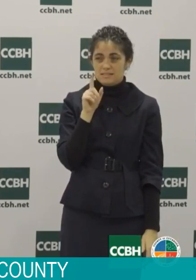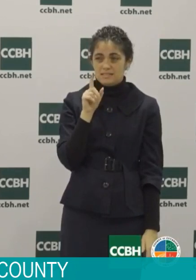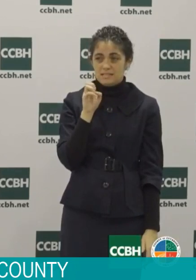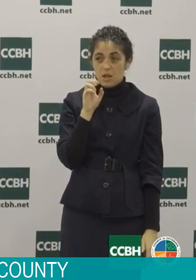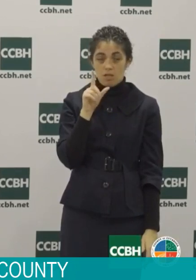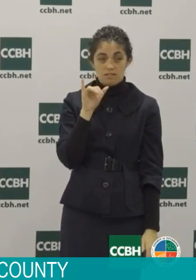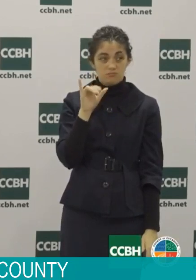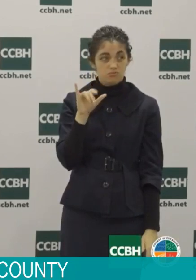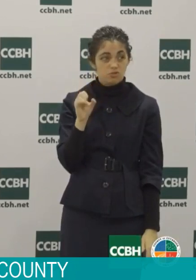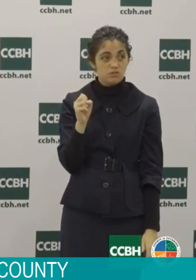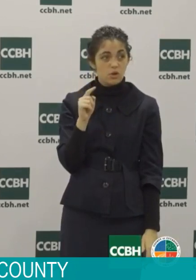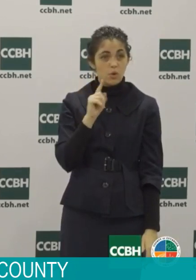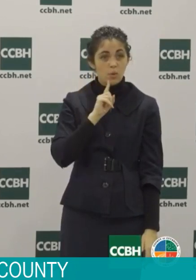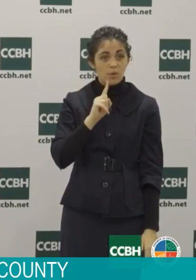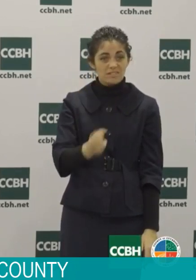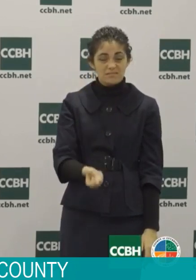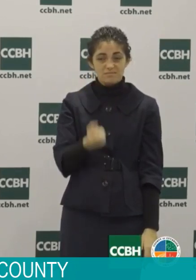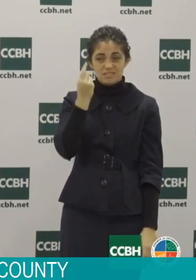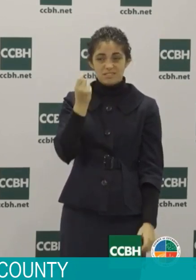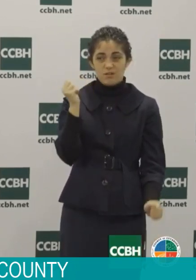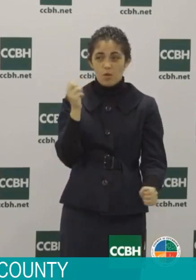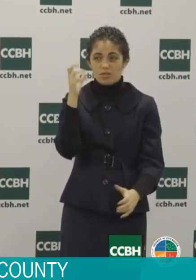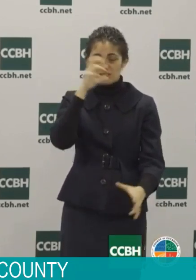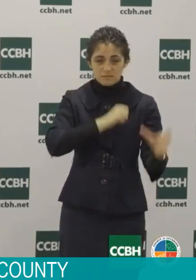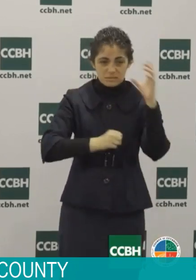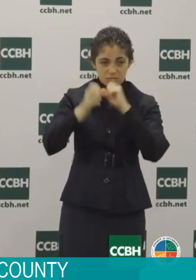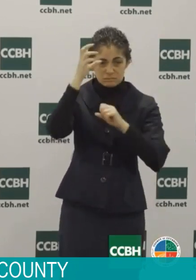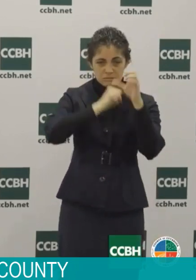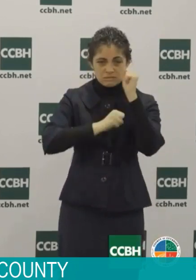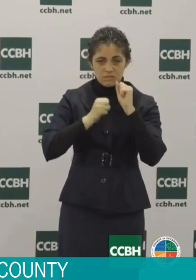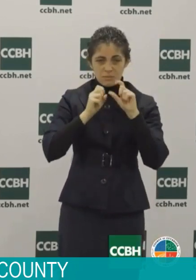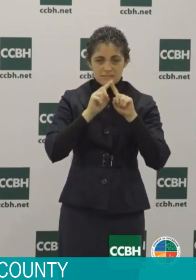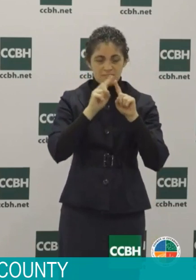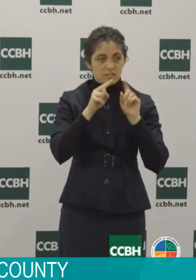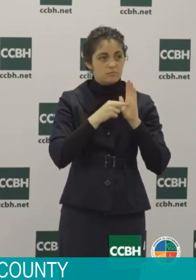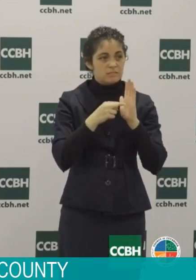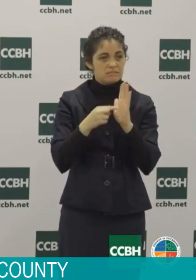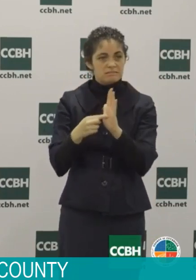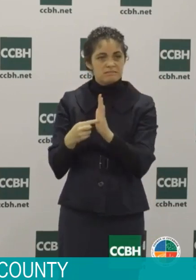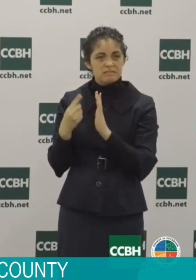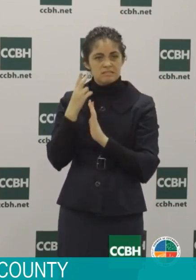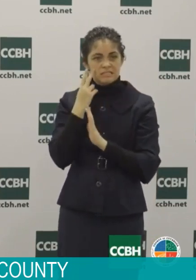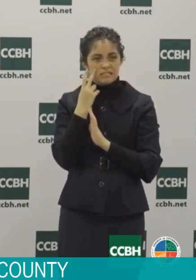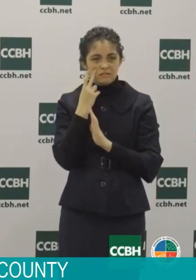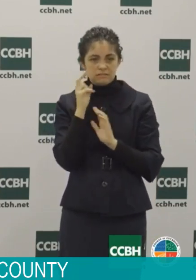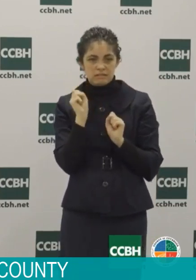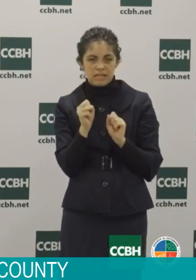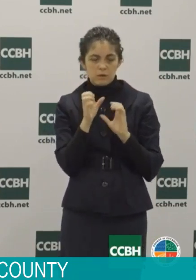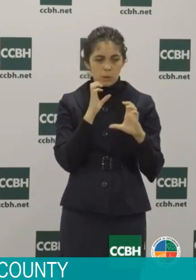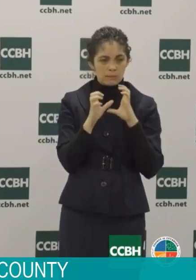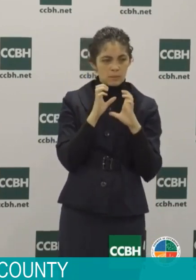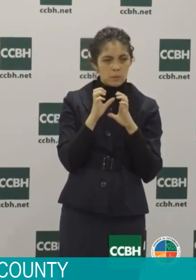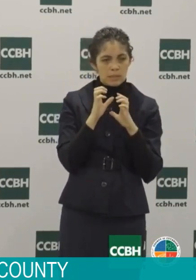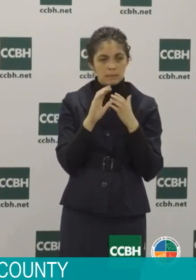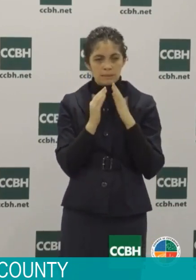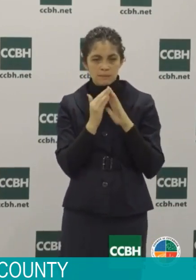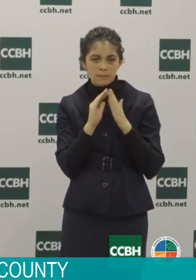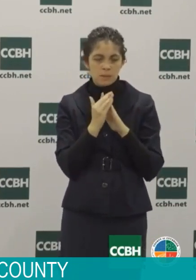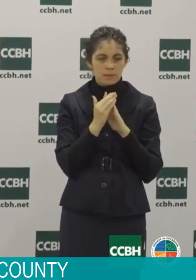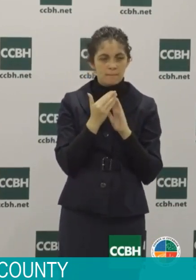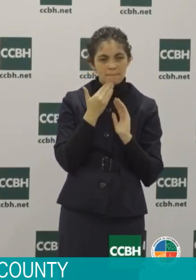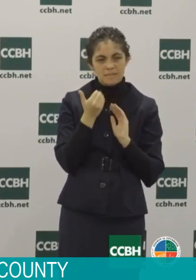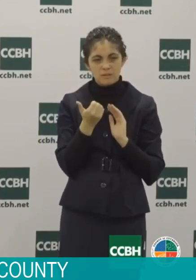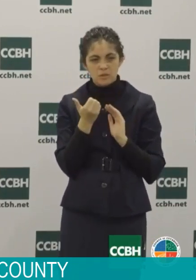epidemiologist, is working really hard to understand all the assumptions in the models so that we can better articulate or communicate to the